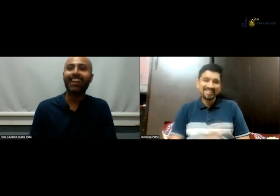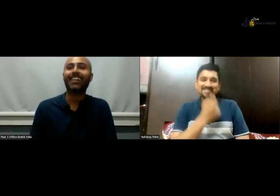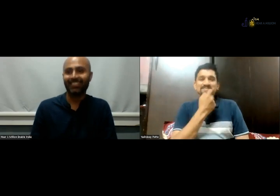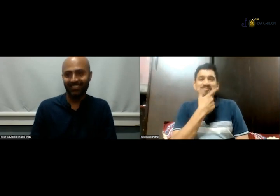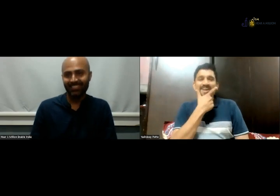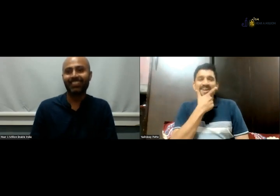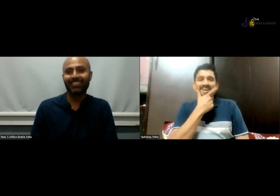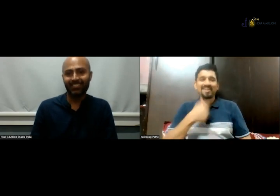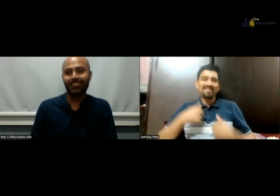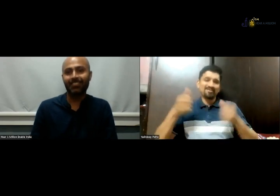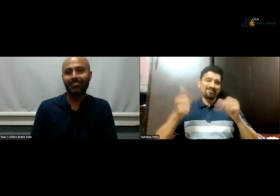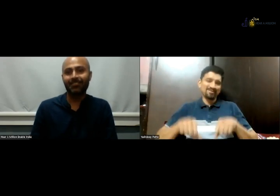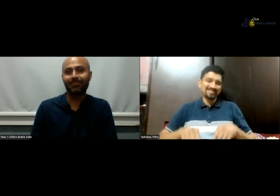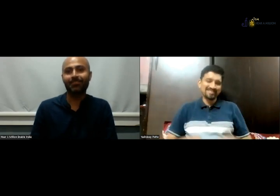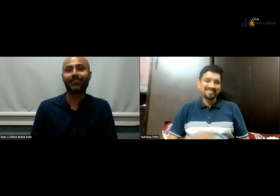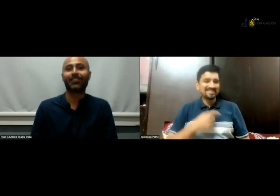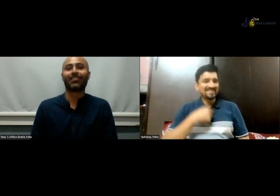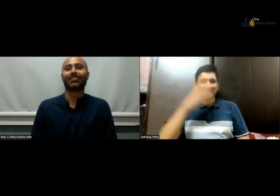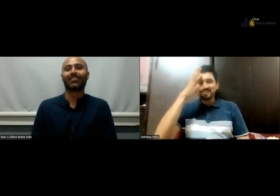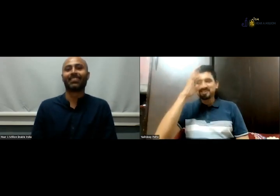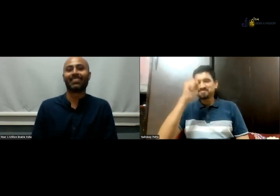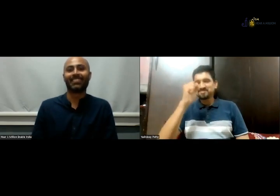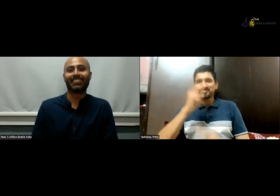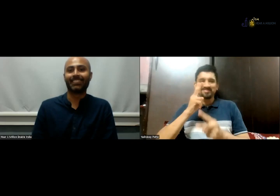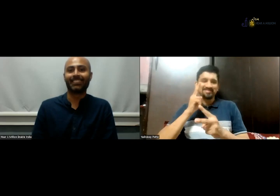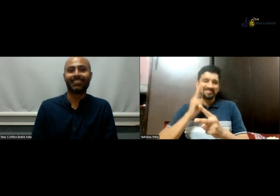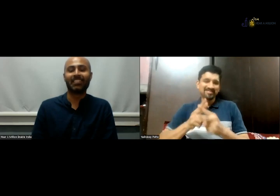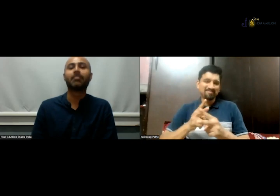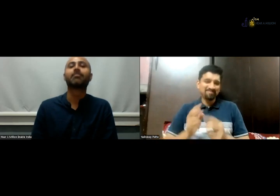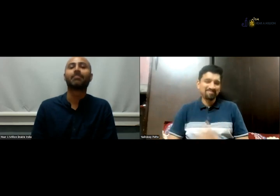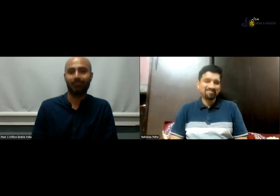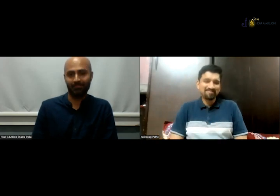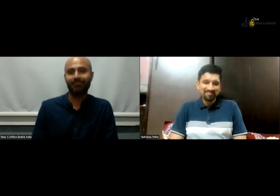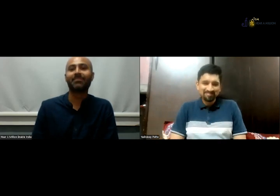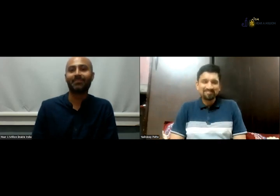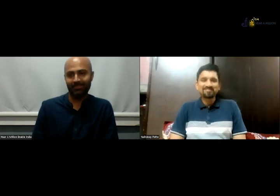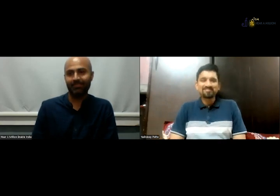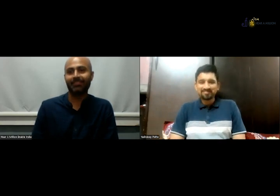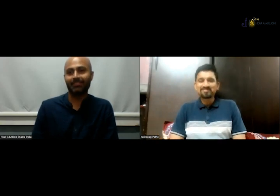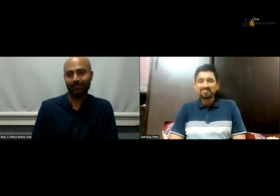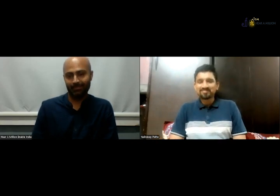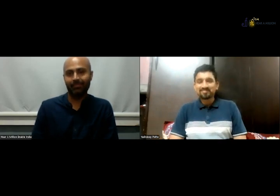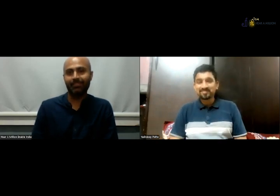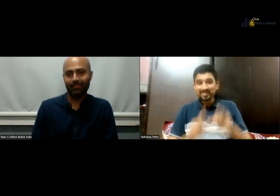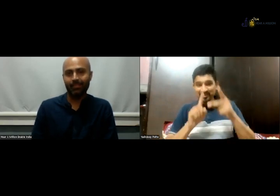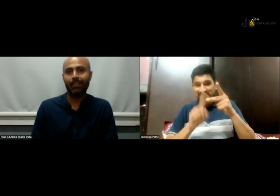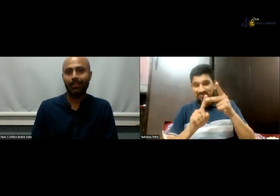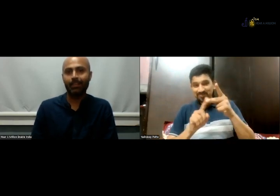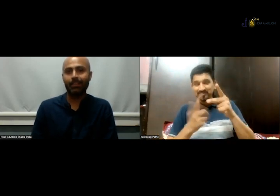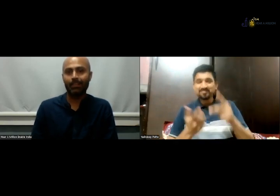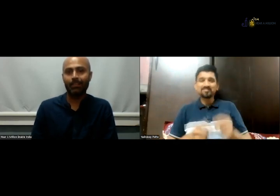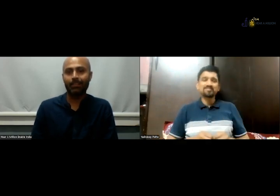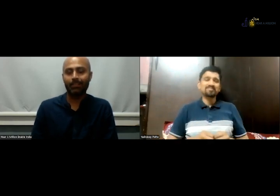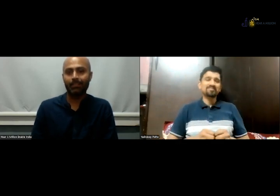couldn't respond to her. She was always keep smiling, and I always remember